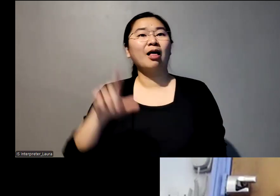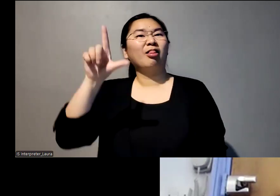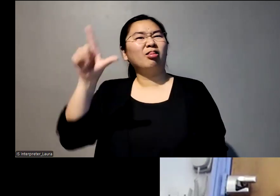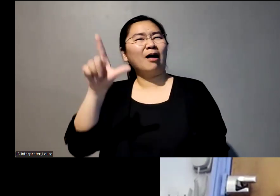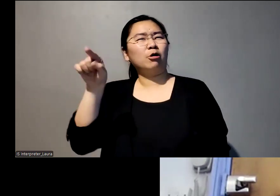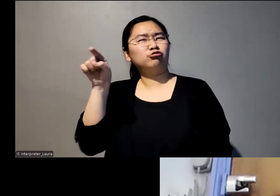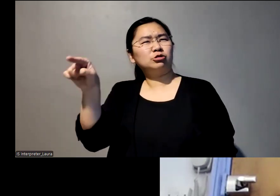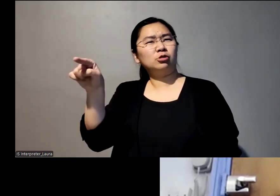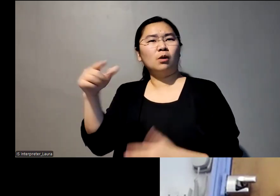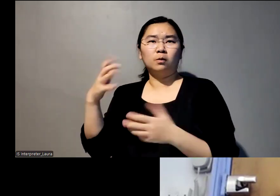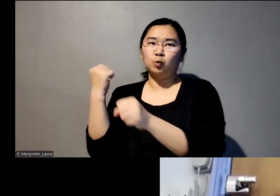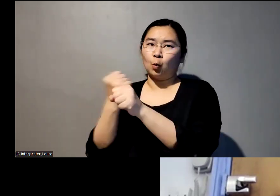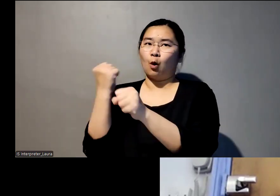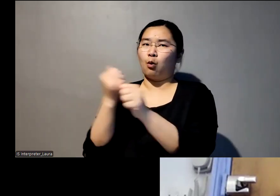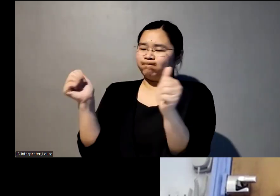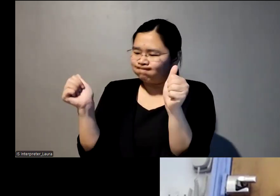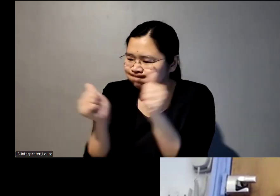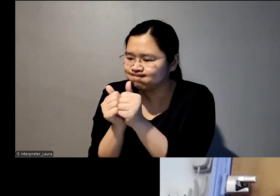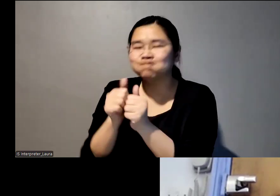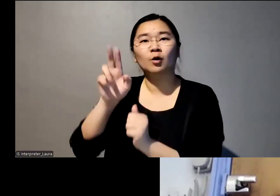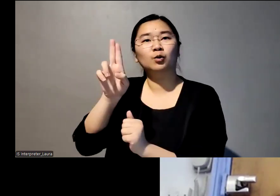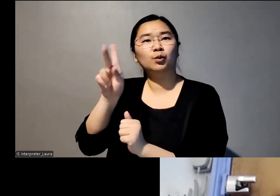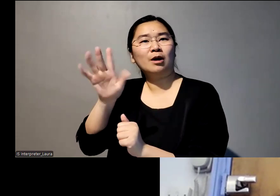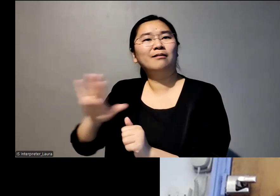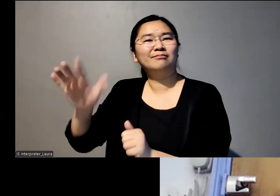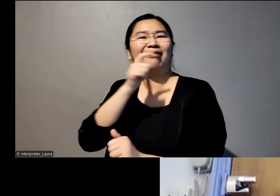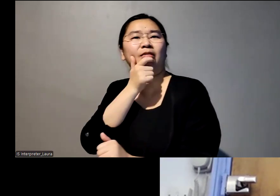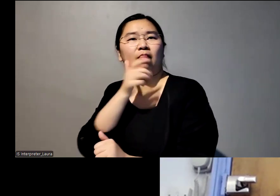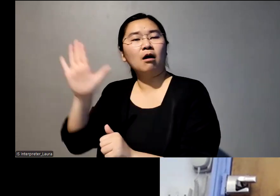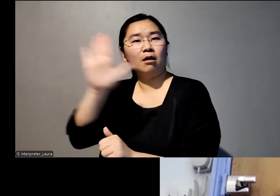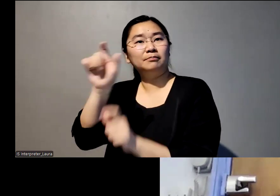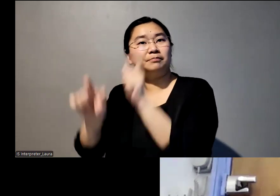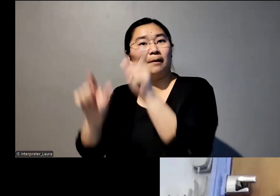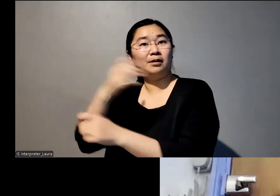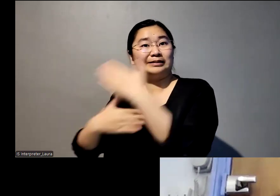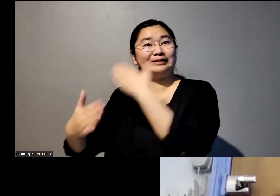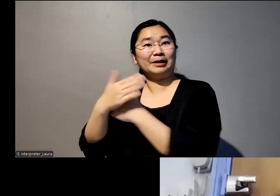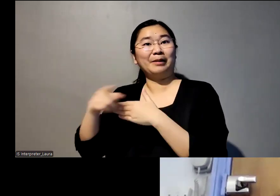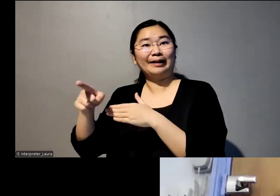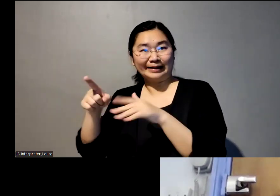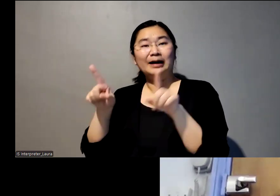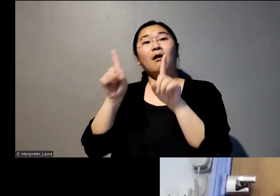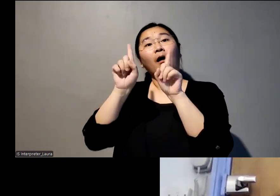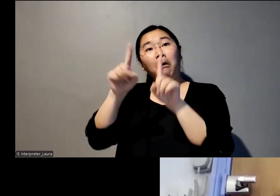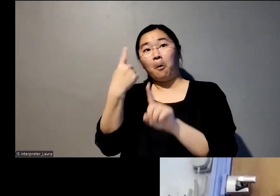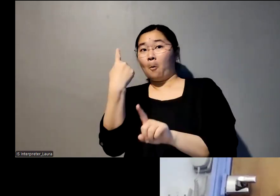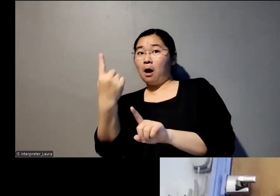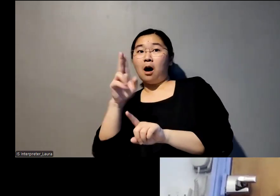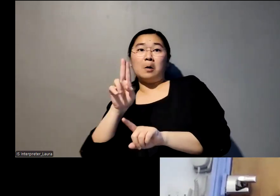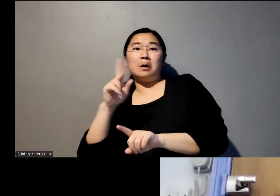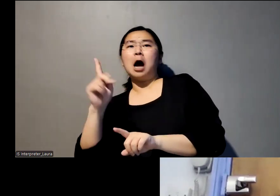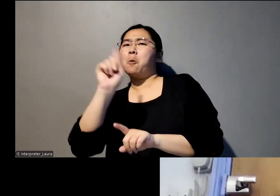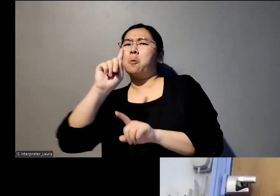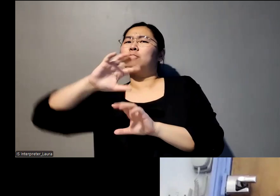major campaigns against the UK government's plans to cut welfare benefits and against the assisted